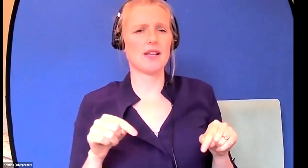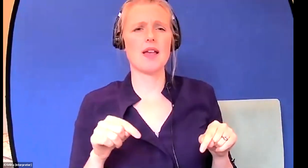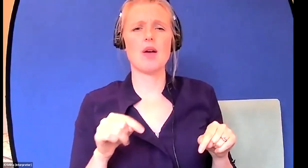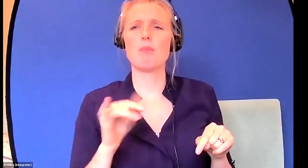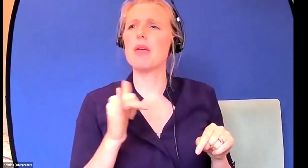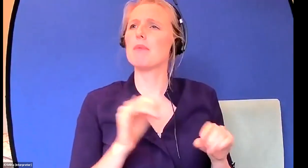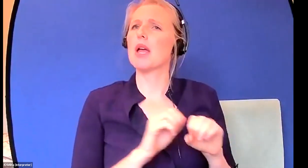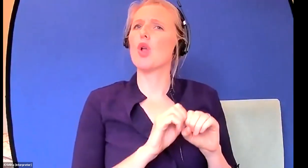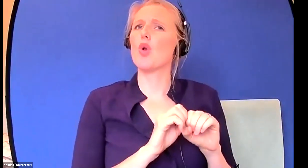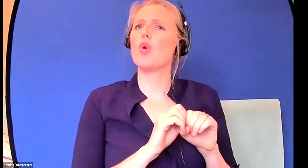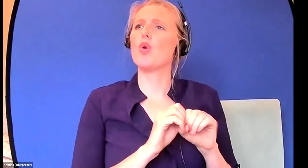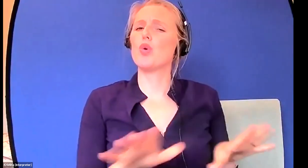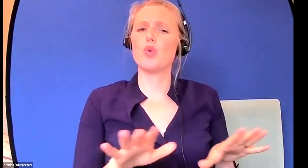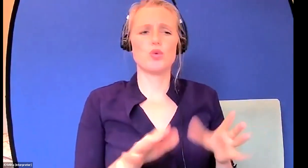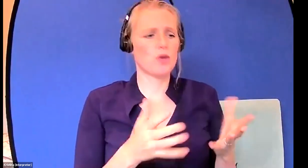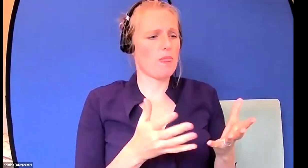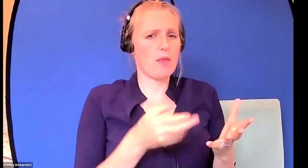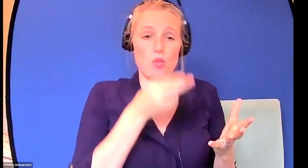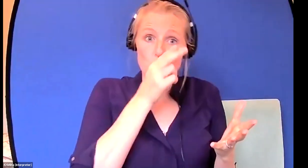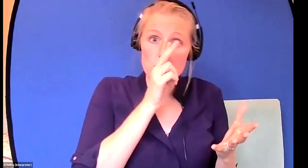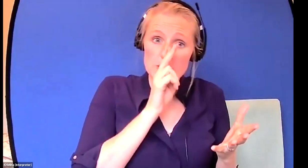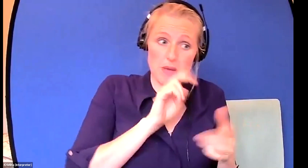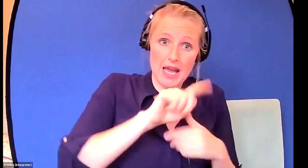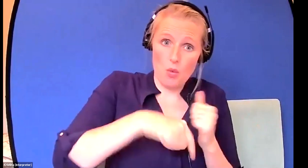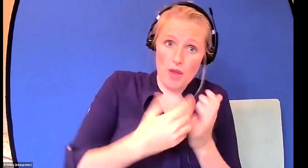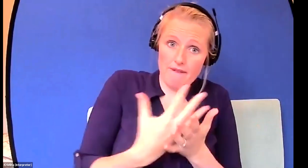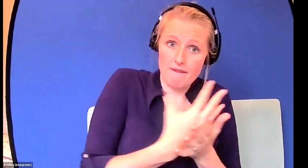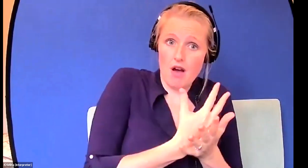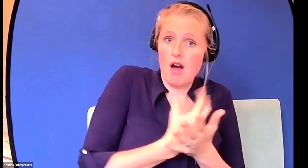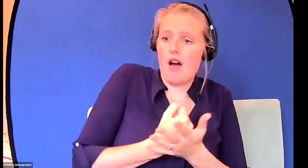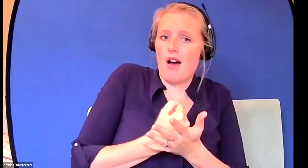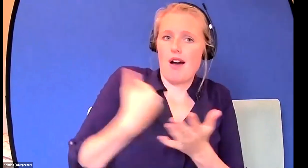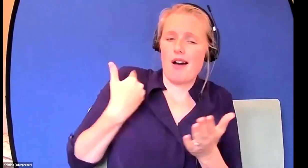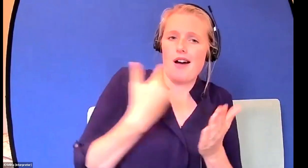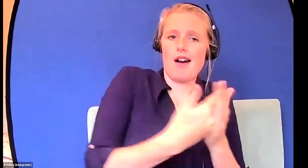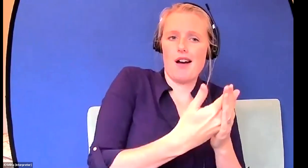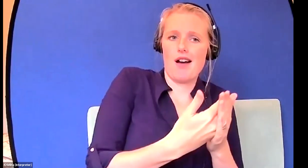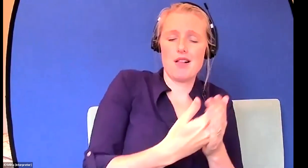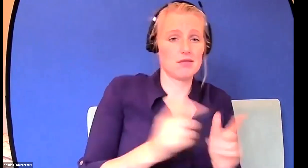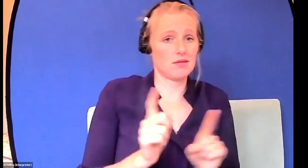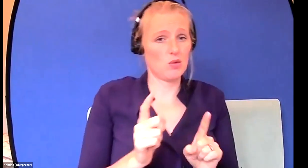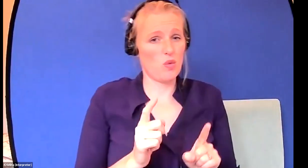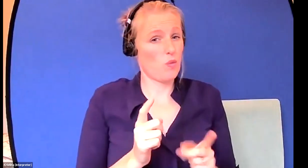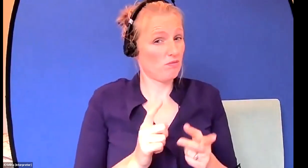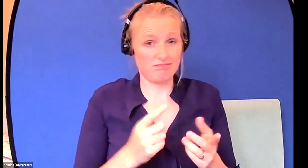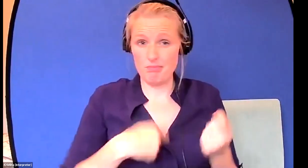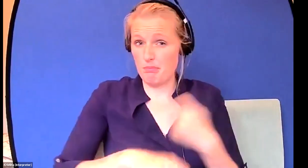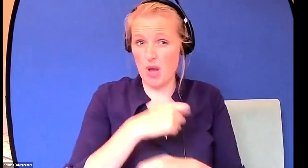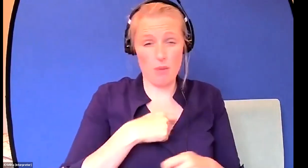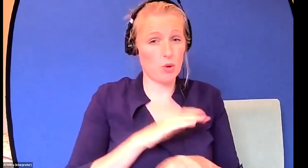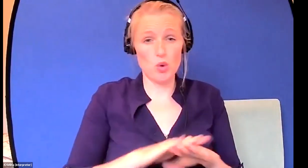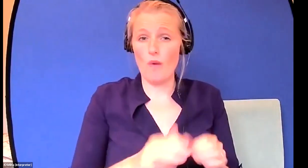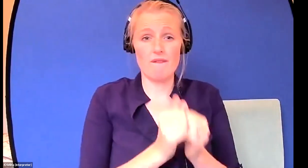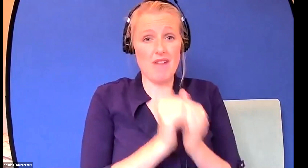the objective respect we might have accrued for the arts and culture. That is, we will fail to value cultural objects on their